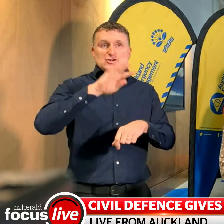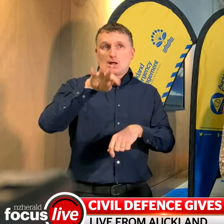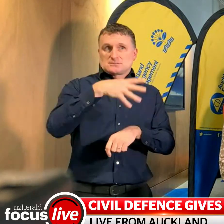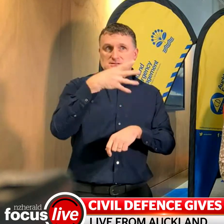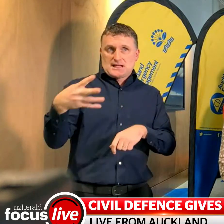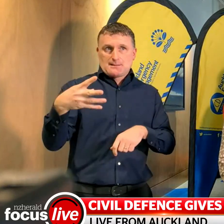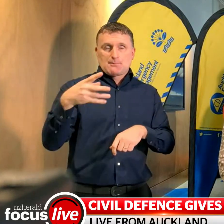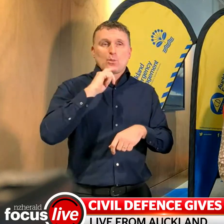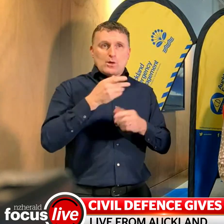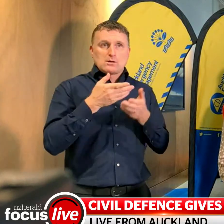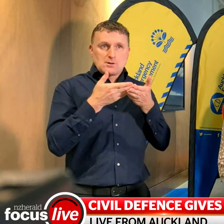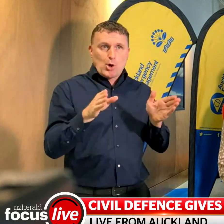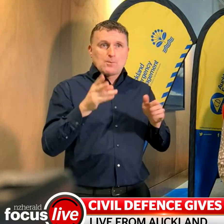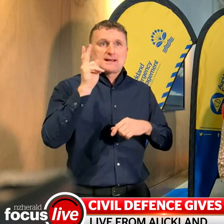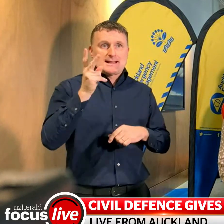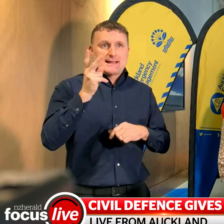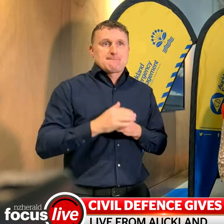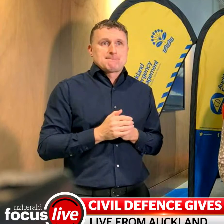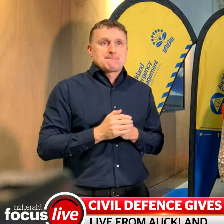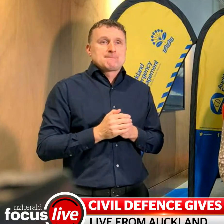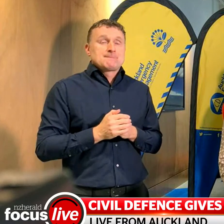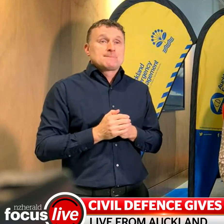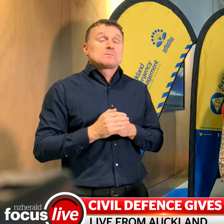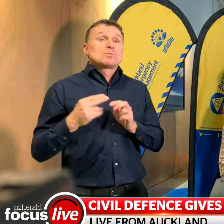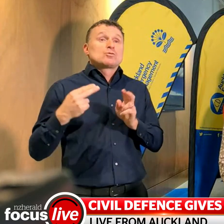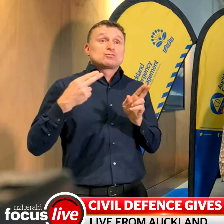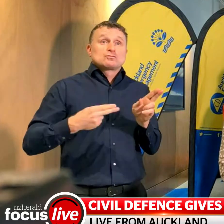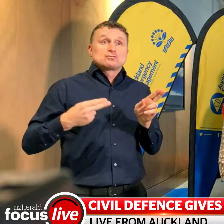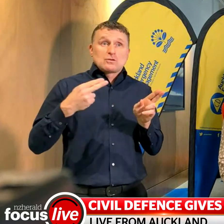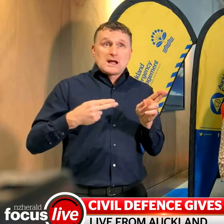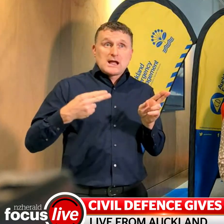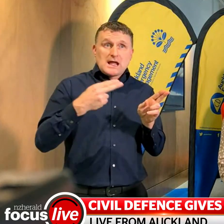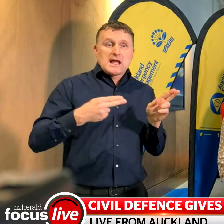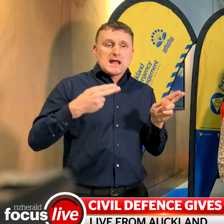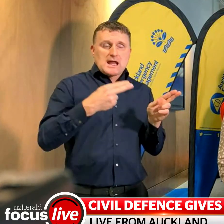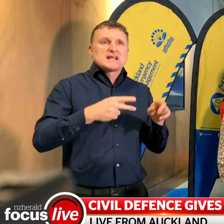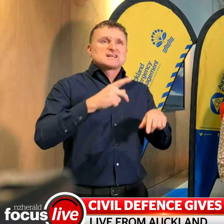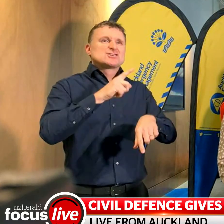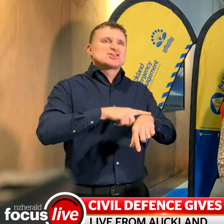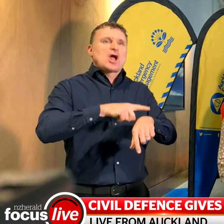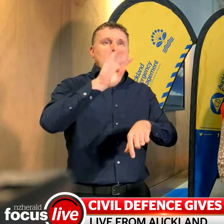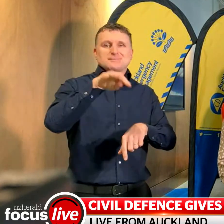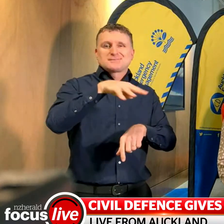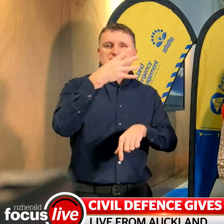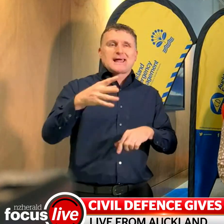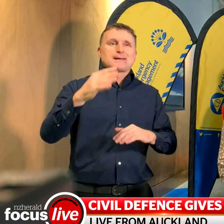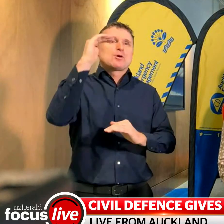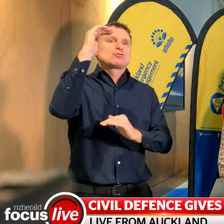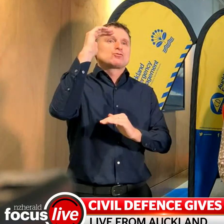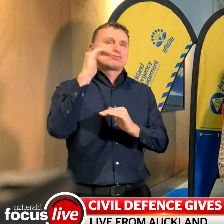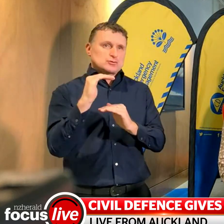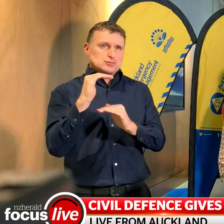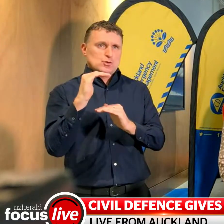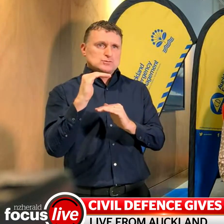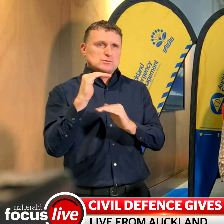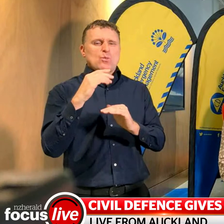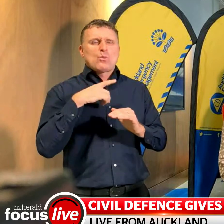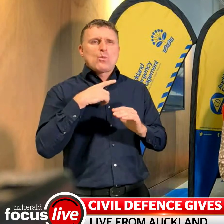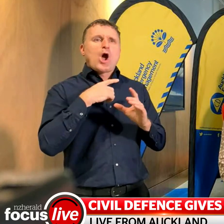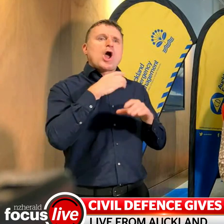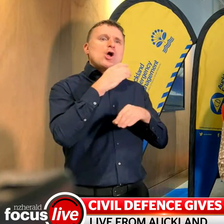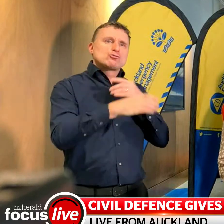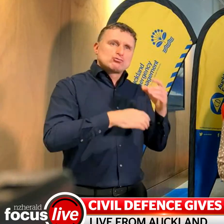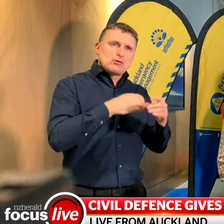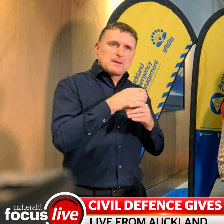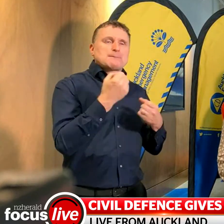today. Our rail services are still expected to run to reduced timetables, with rail replacement buses